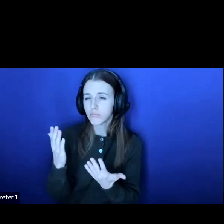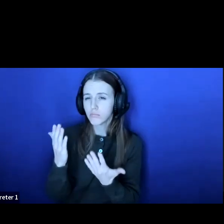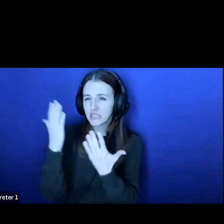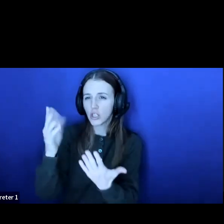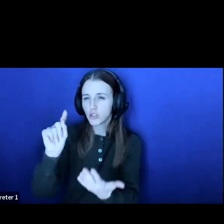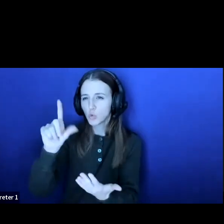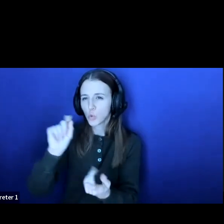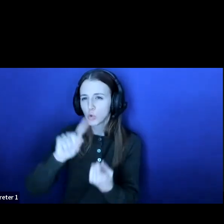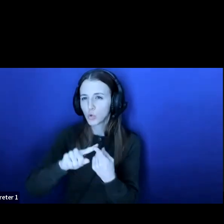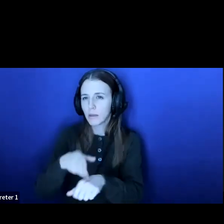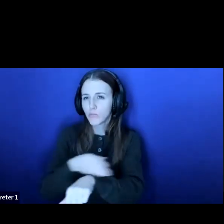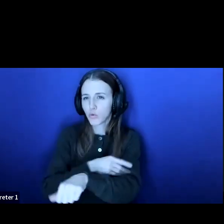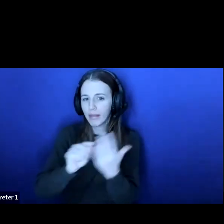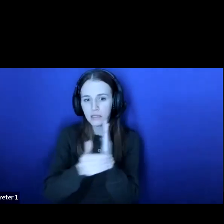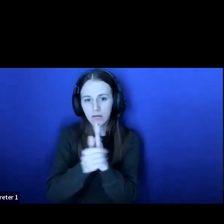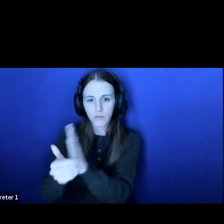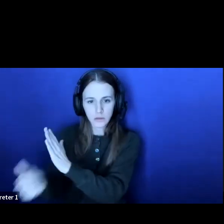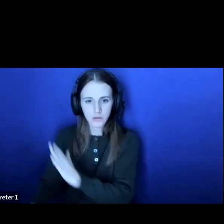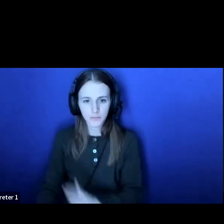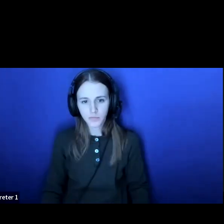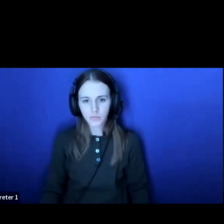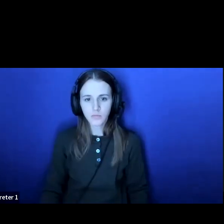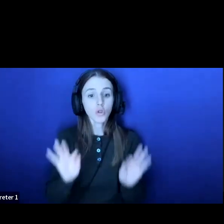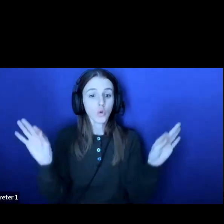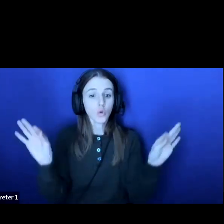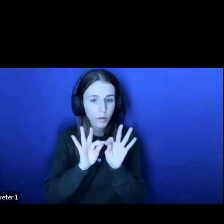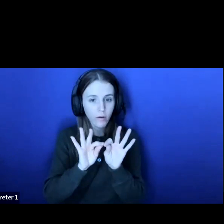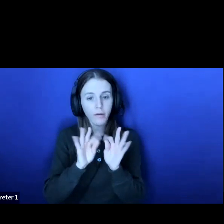competencies. So since this was our forte, so we